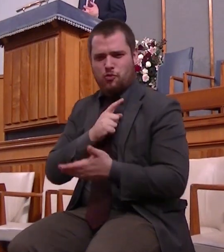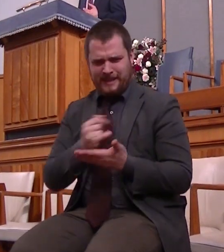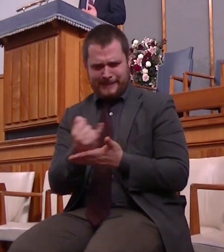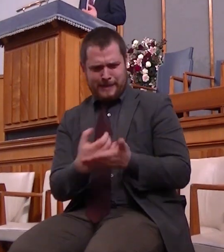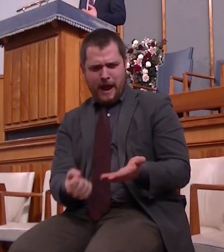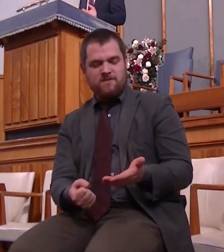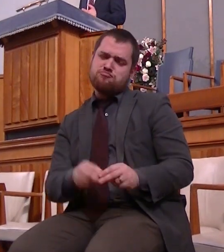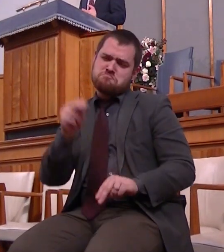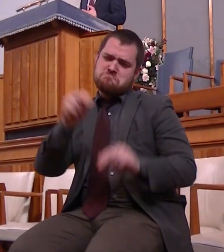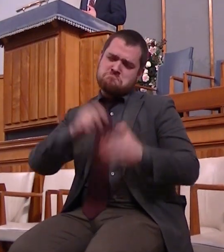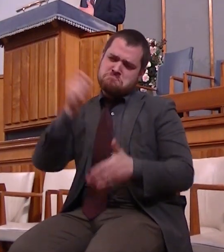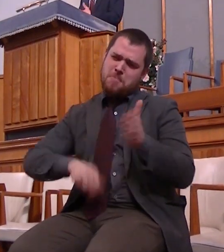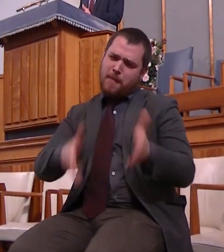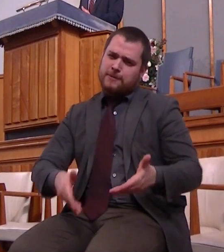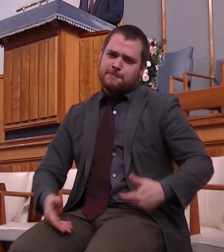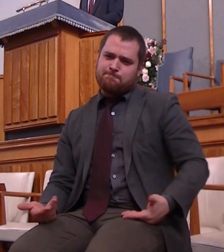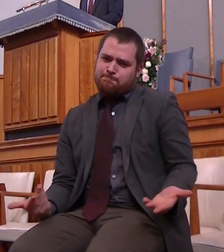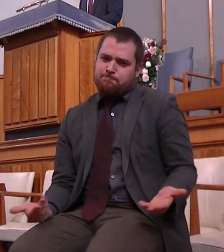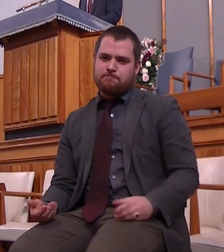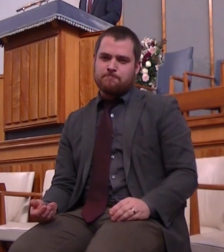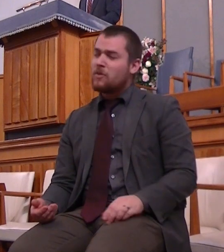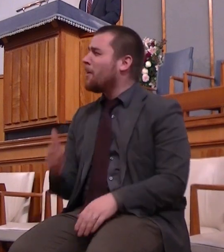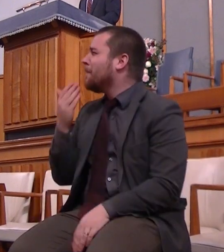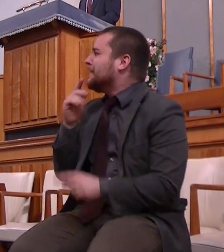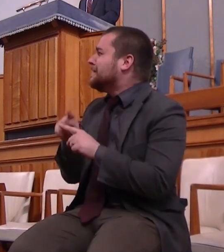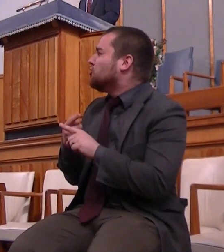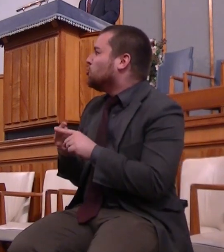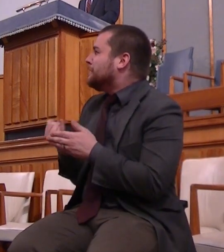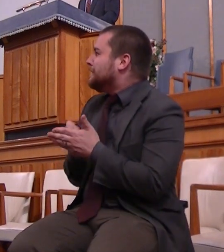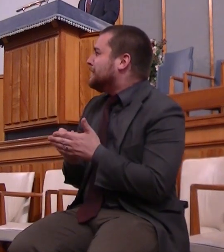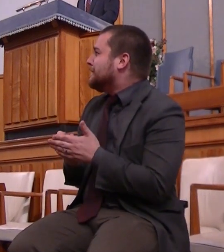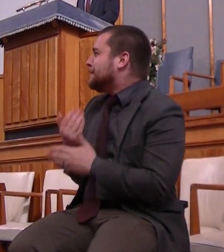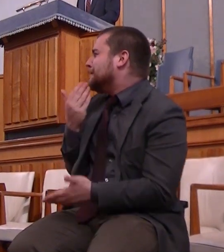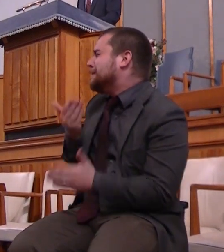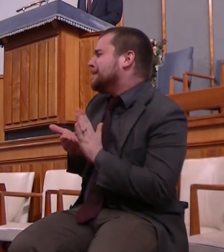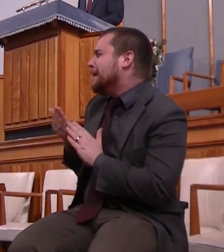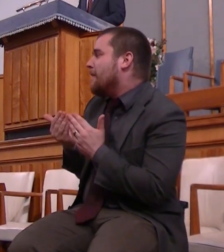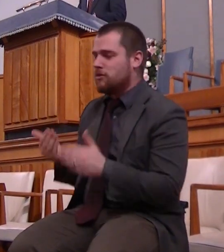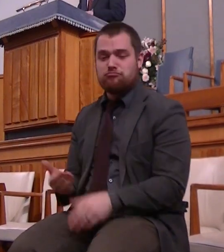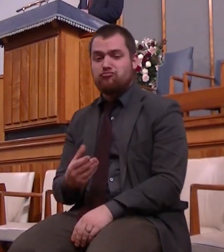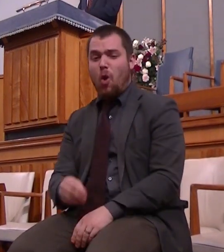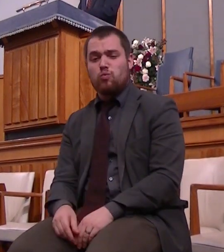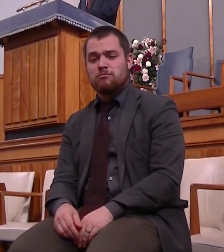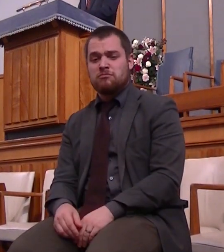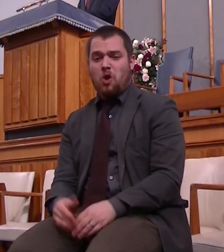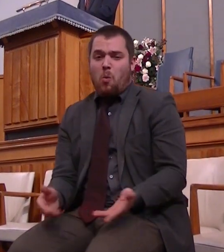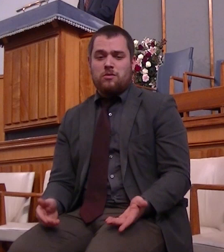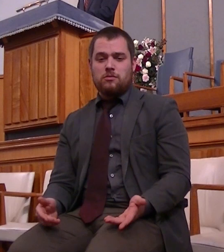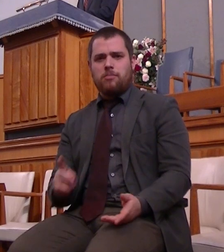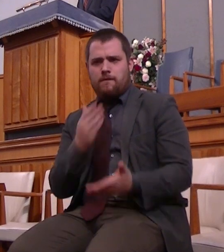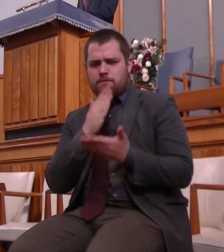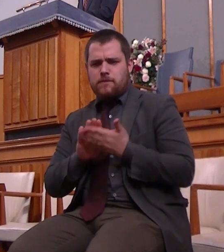consistent with his character. He knows himself. God's knowledge, by the way, is not subject to